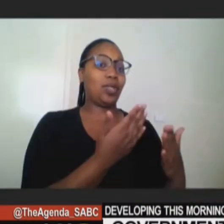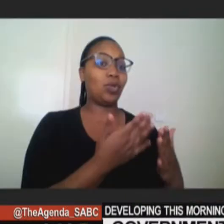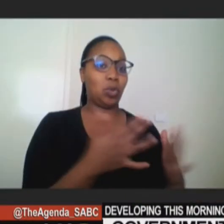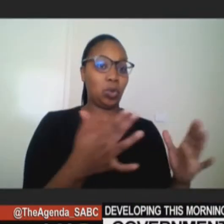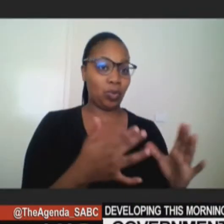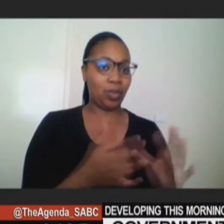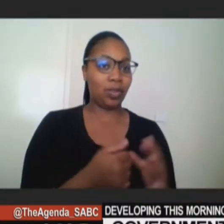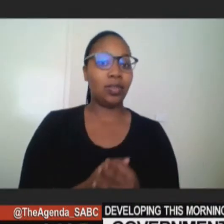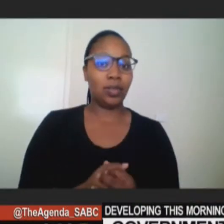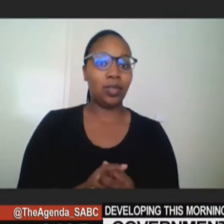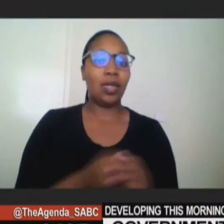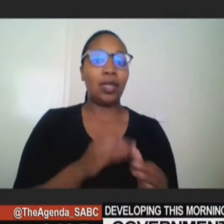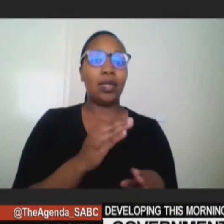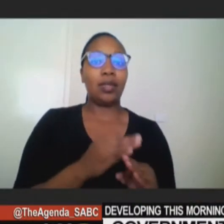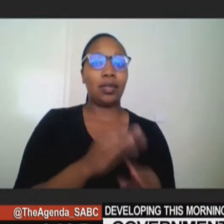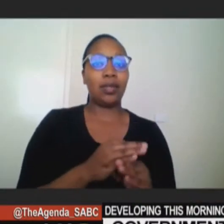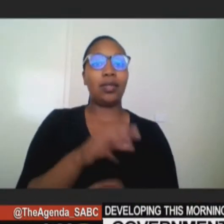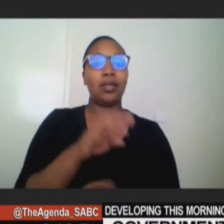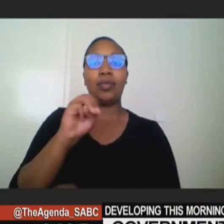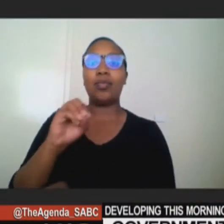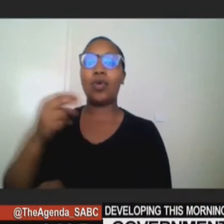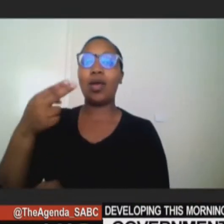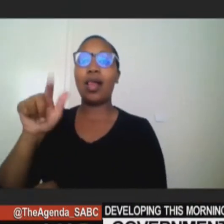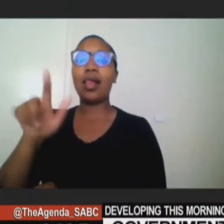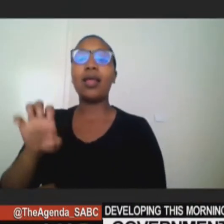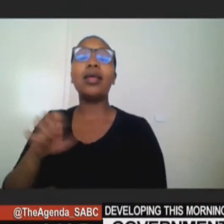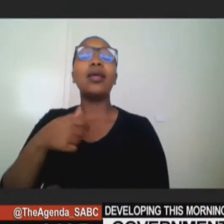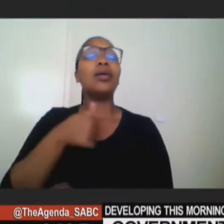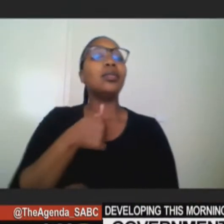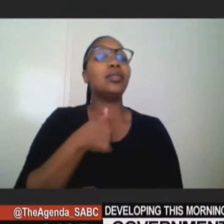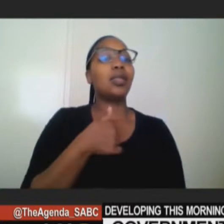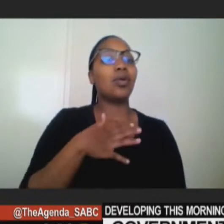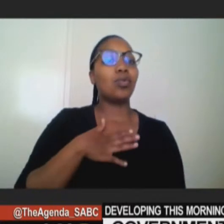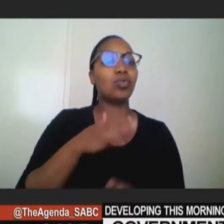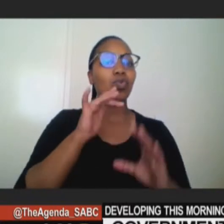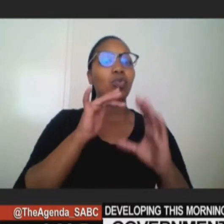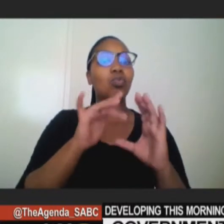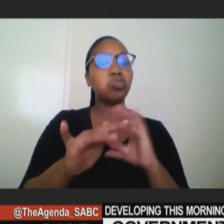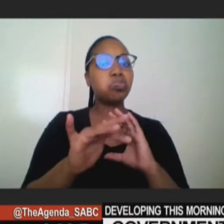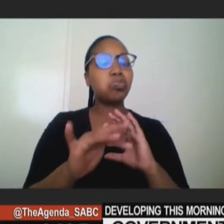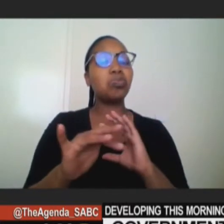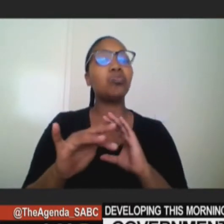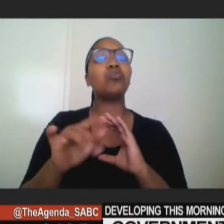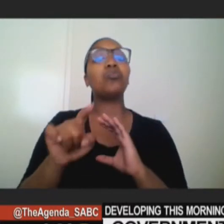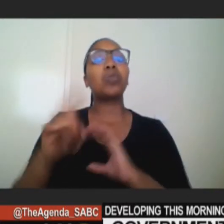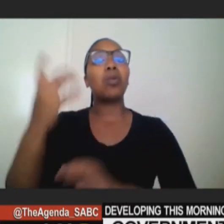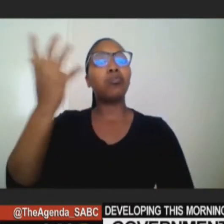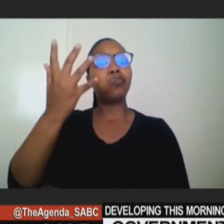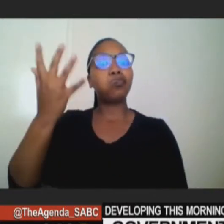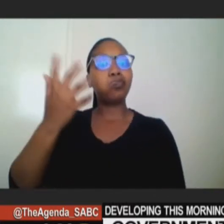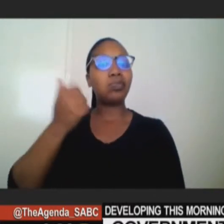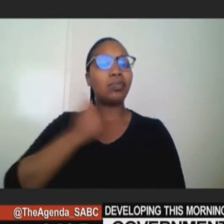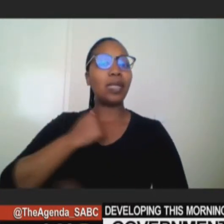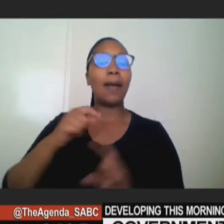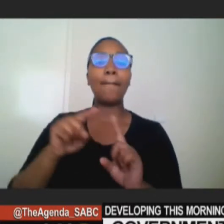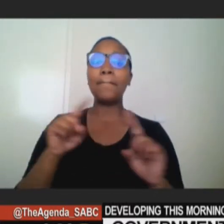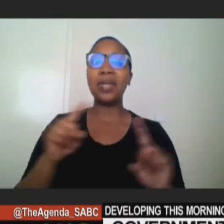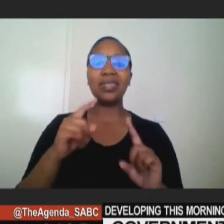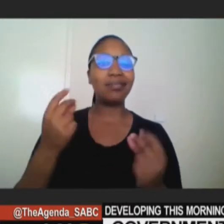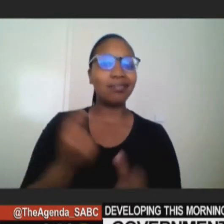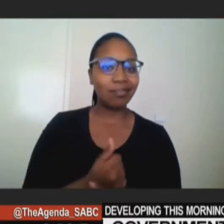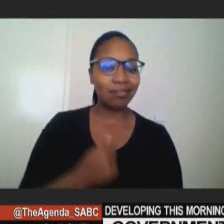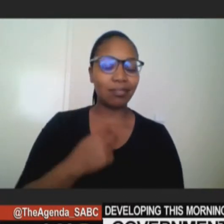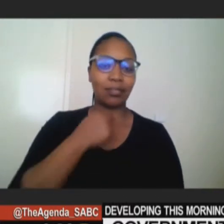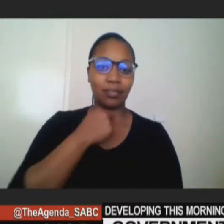And I was going to send a presentation, but apparently it's not coming through, and I'm